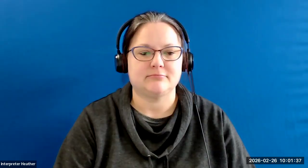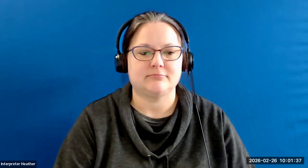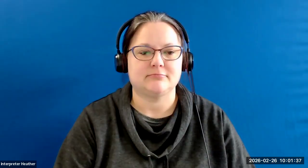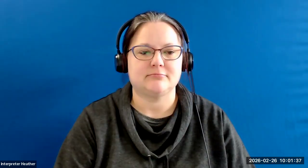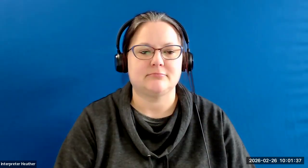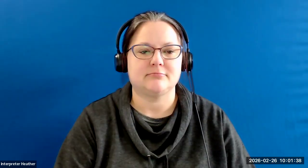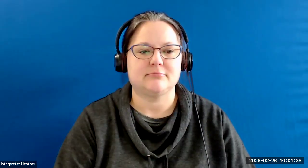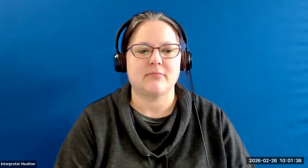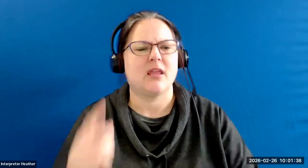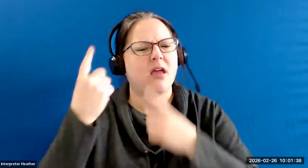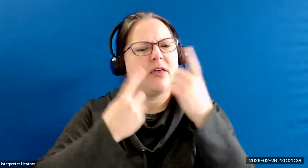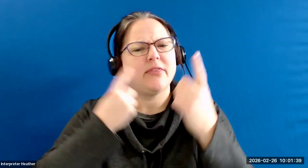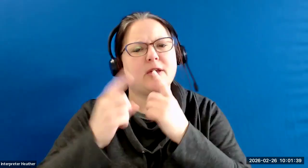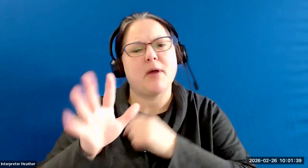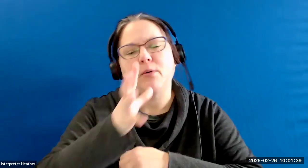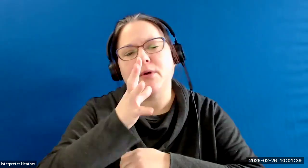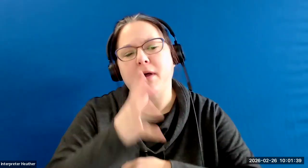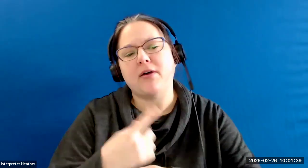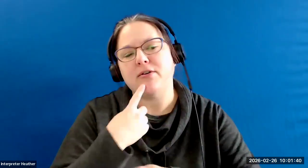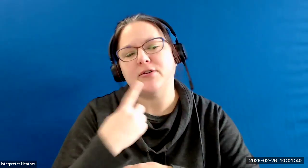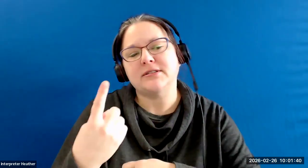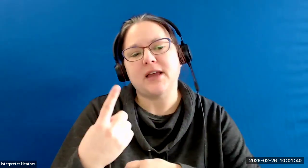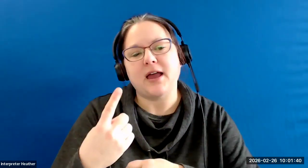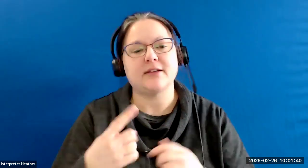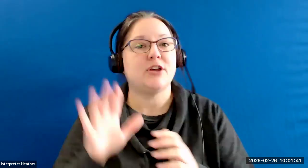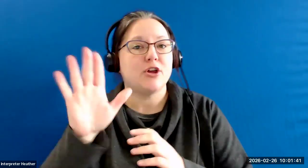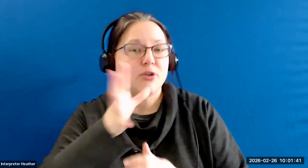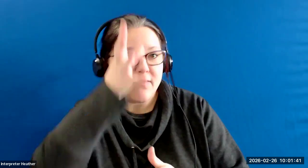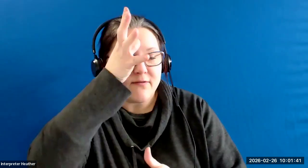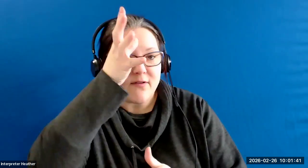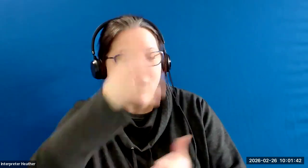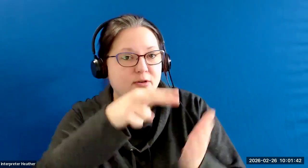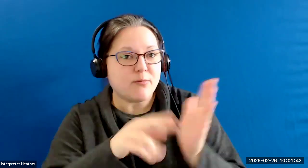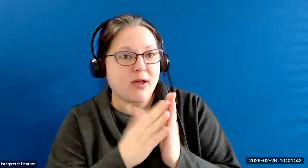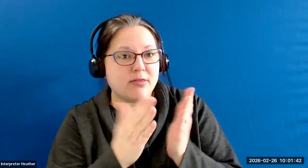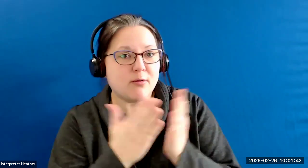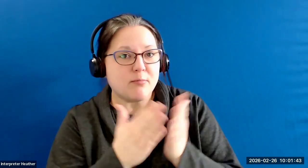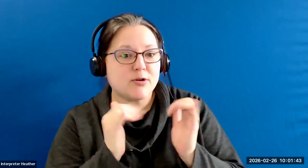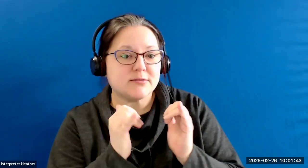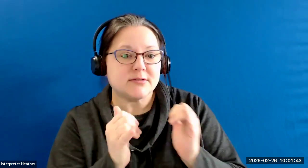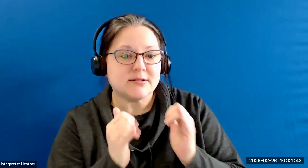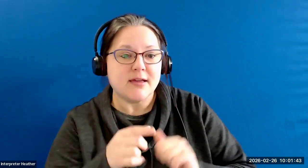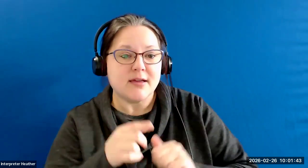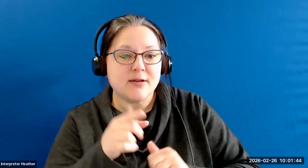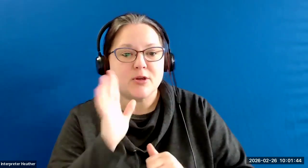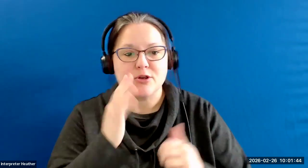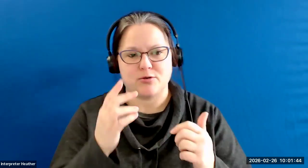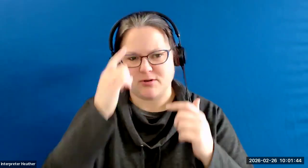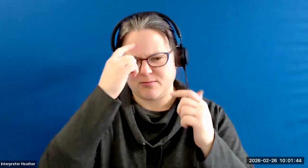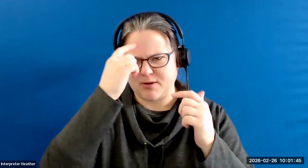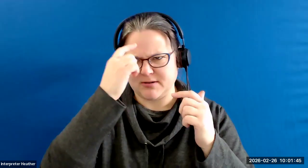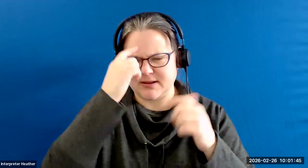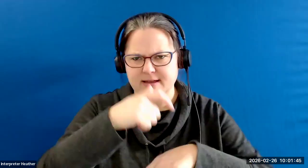your mother said, read the books your father read, trying to solve the puzzles in your own